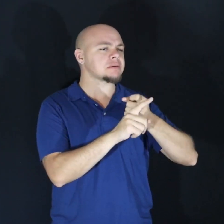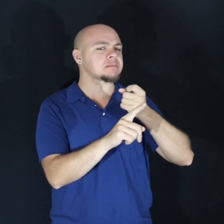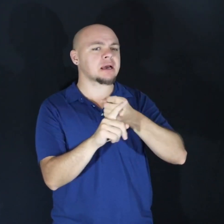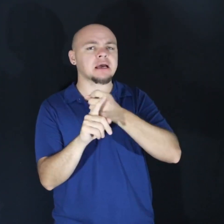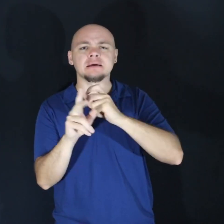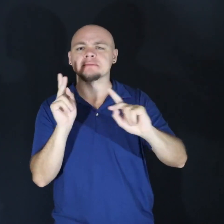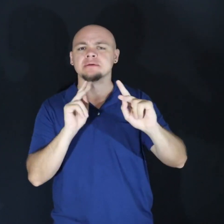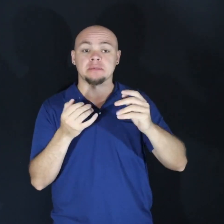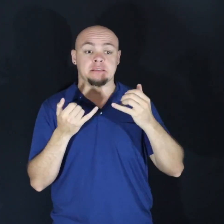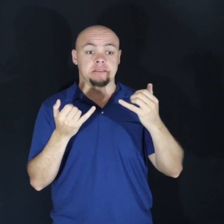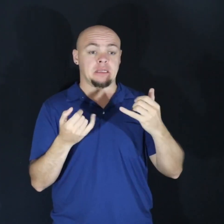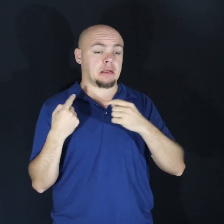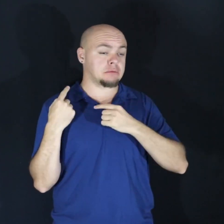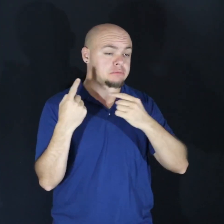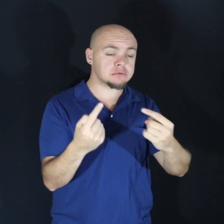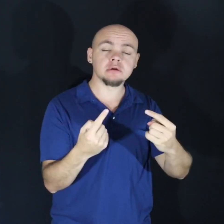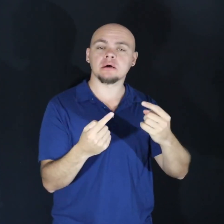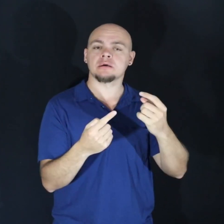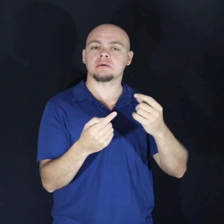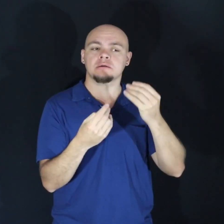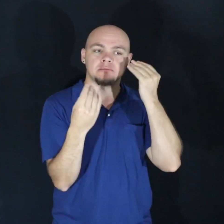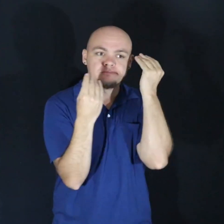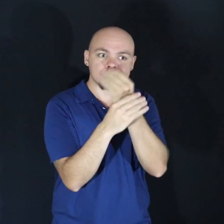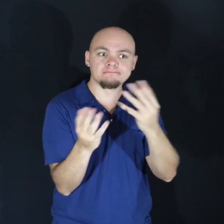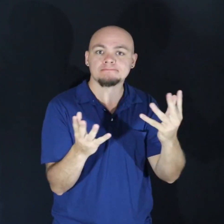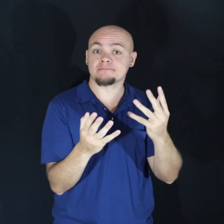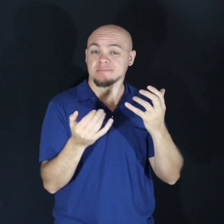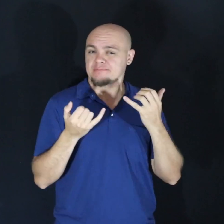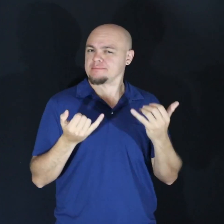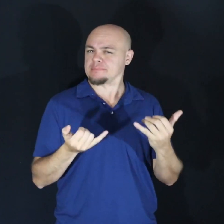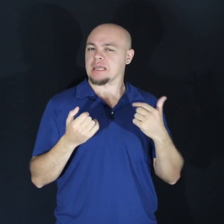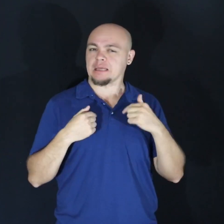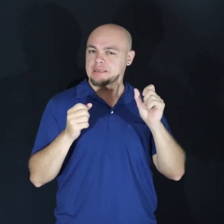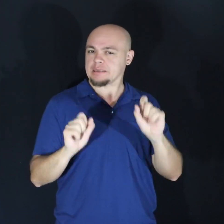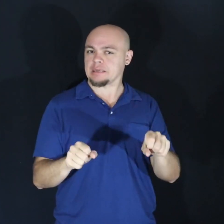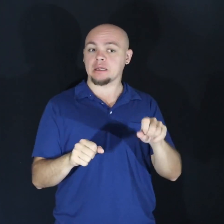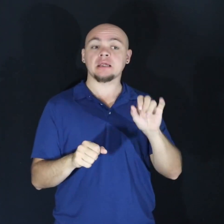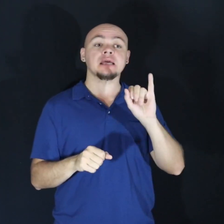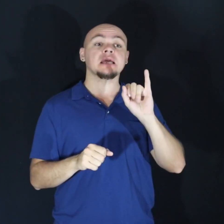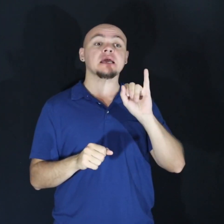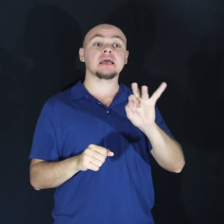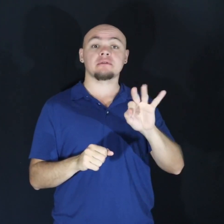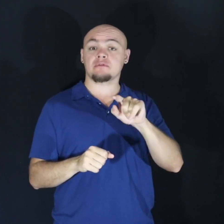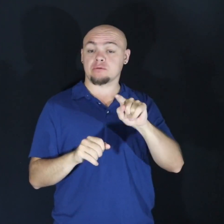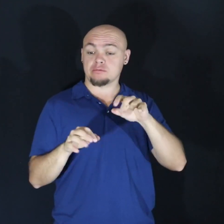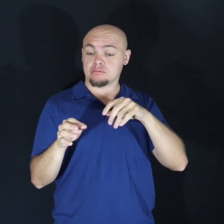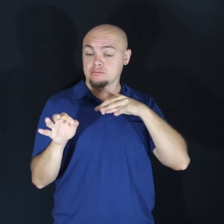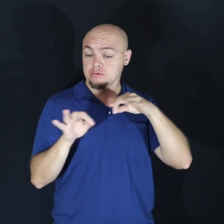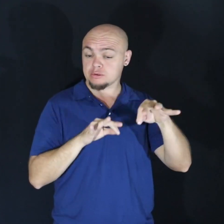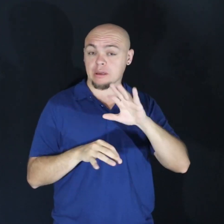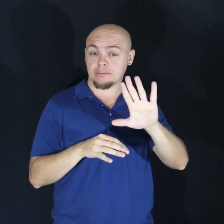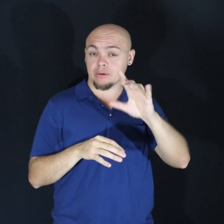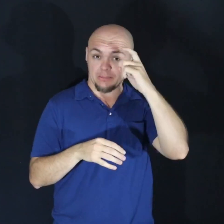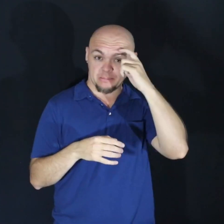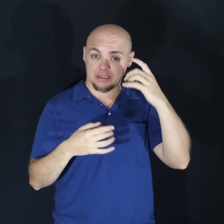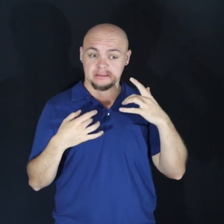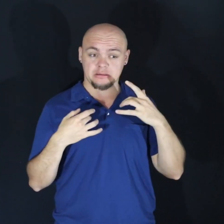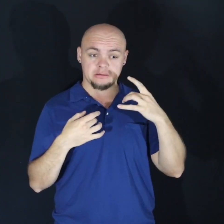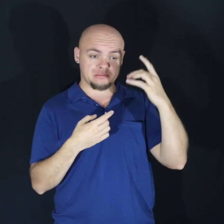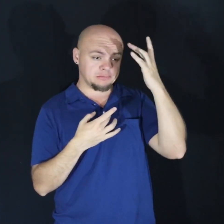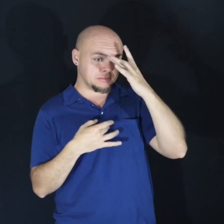day, and now I'm able to. So if you ever get the opportunity to talk about your struggles with mental illness, take